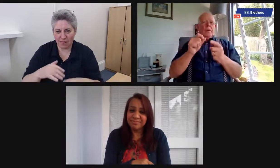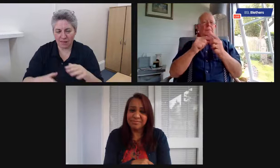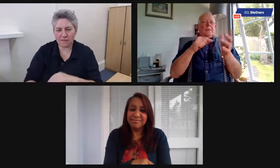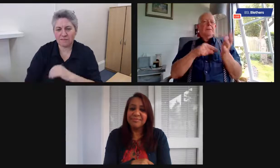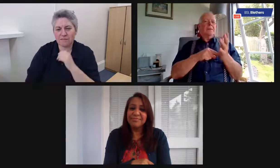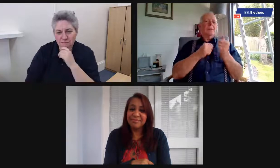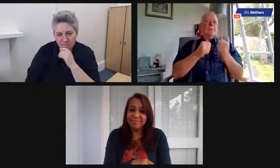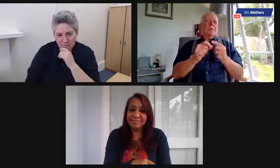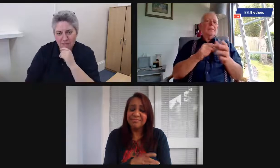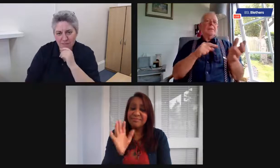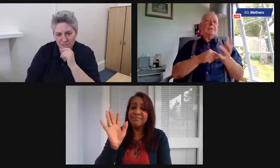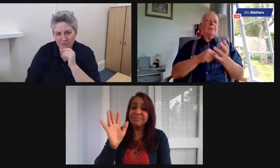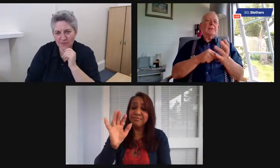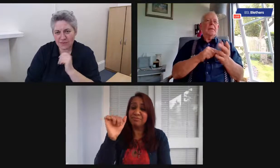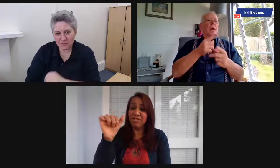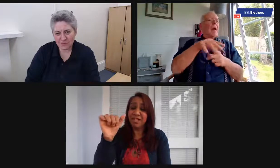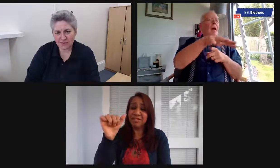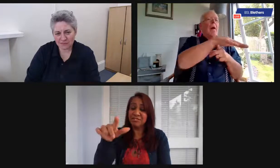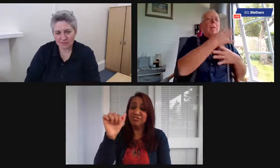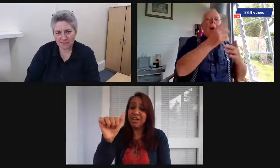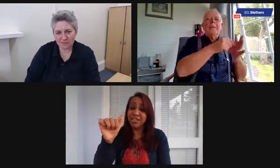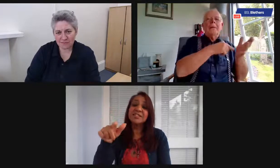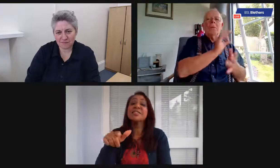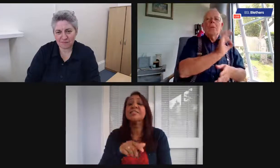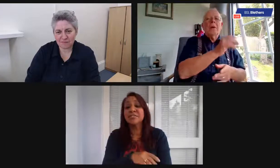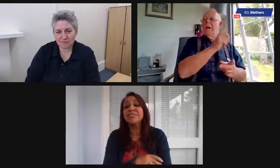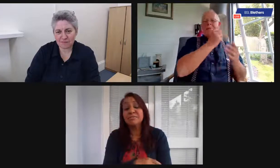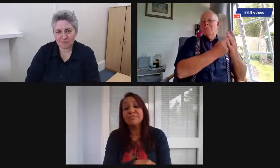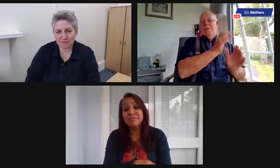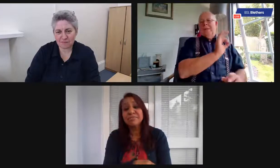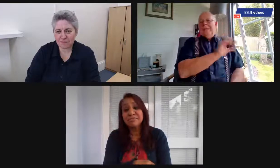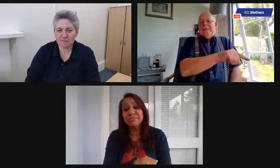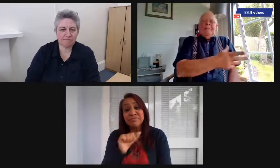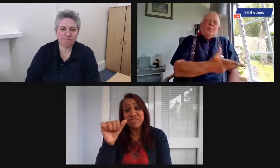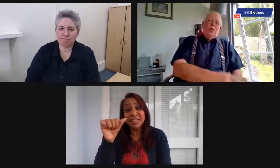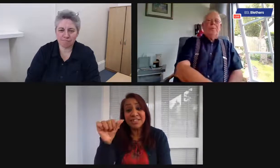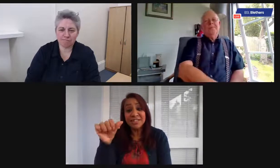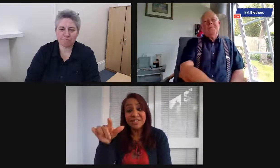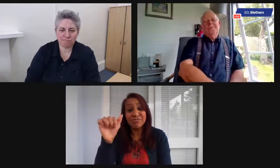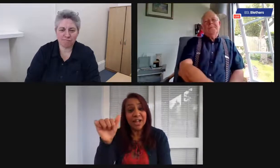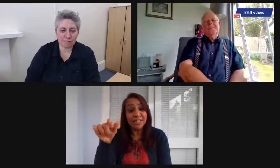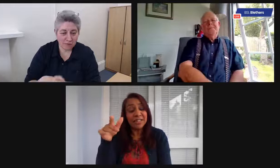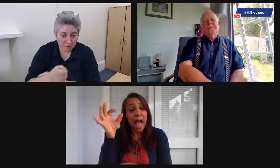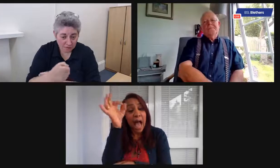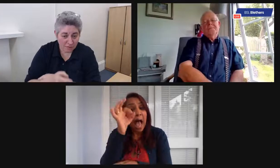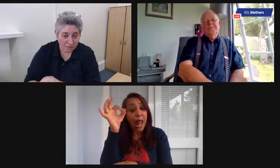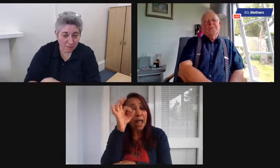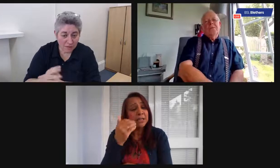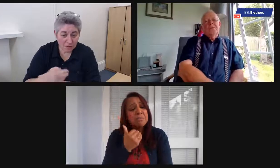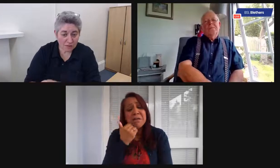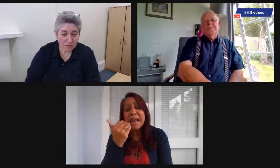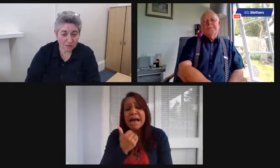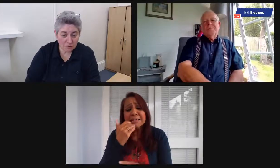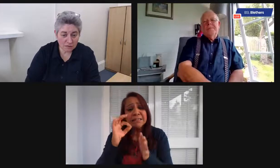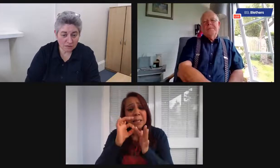of rich compost of ferns, it grows in those kinds of conditions. So Yeah, perhaps it just doesn't grow where there isn't